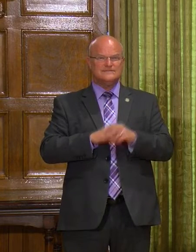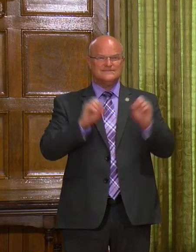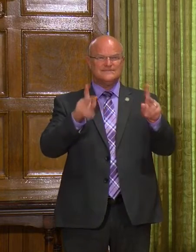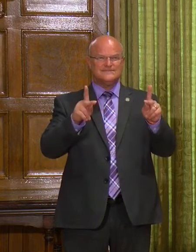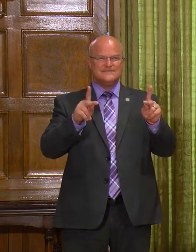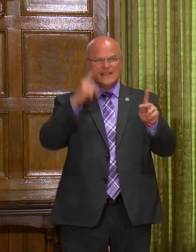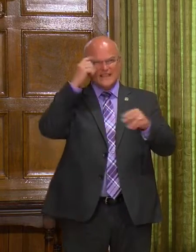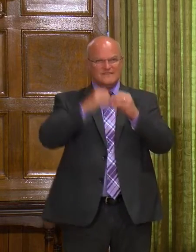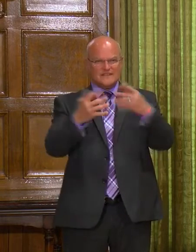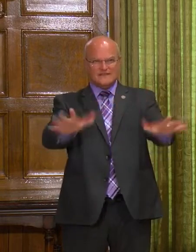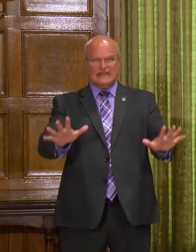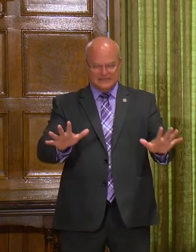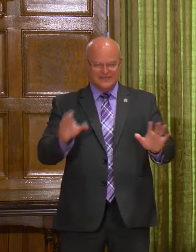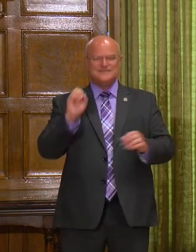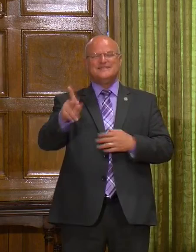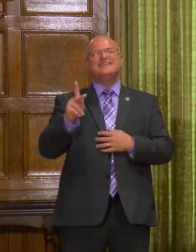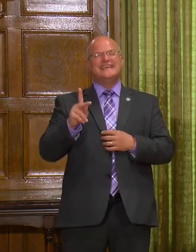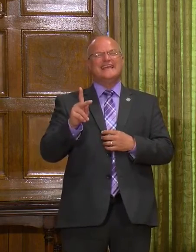Okay, I think they fixed it.